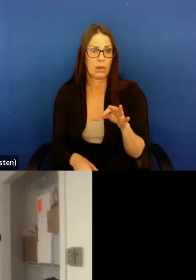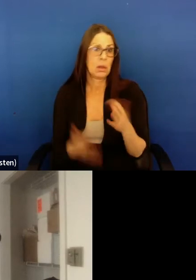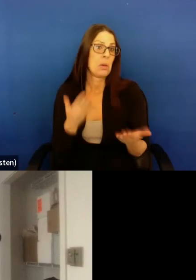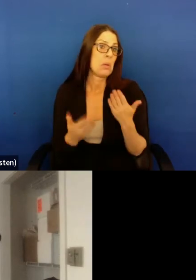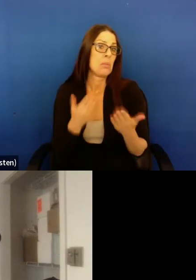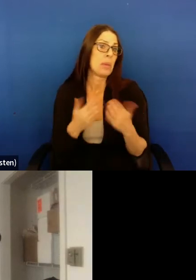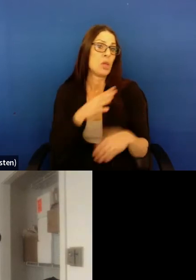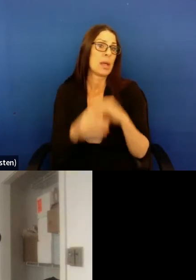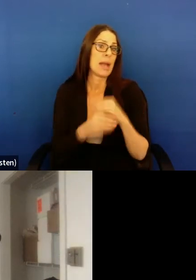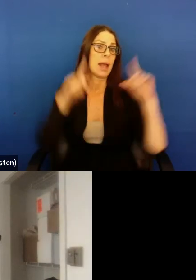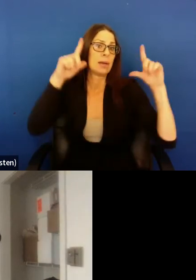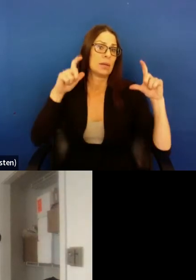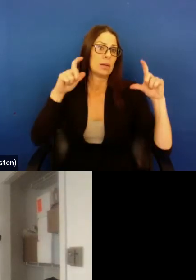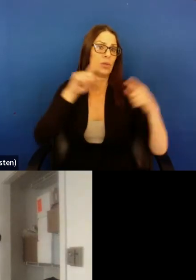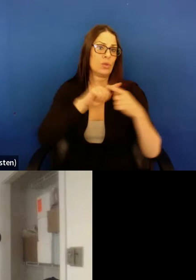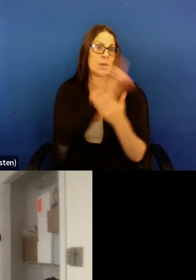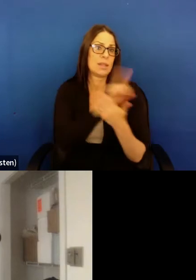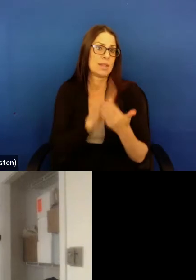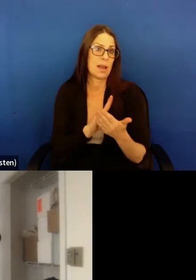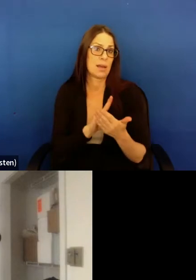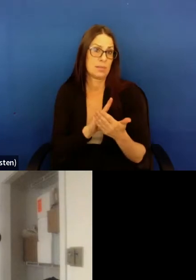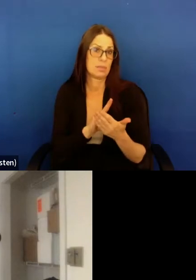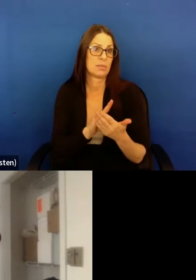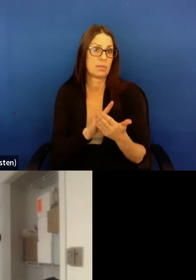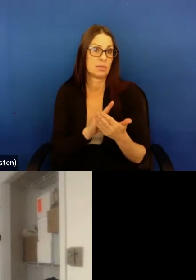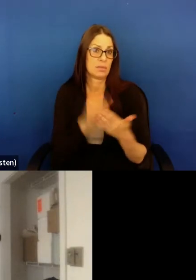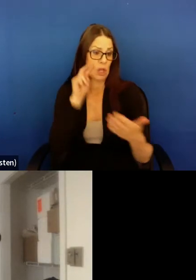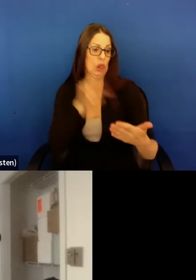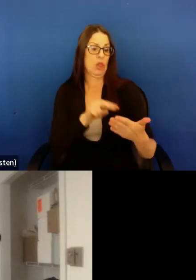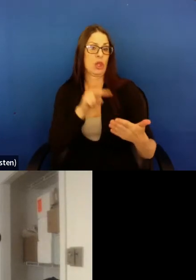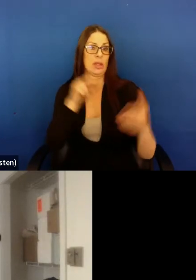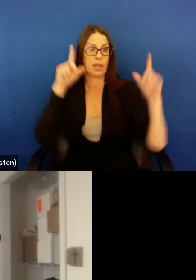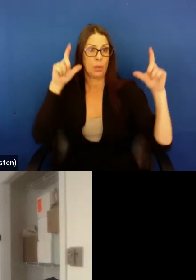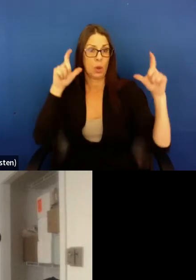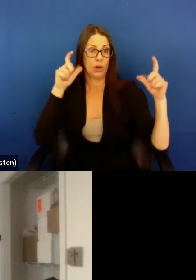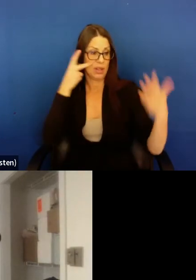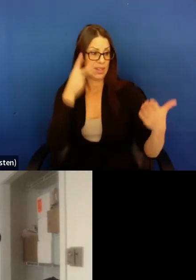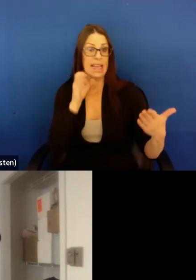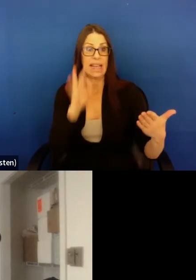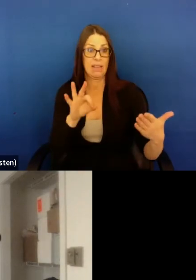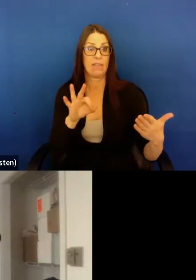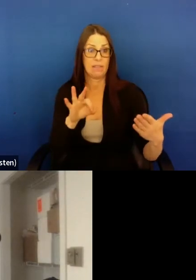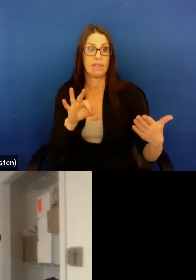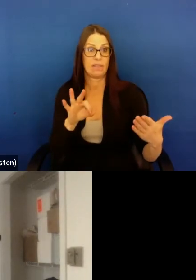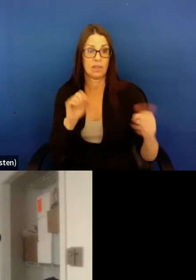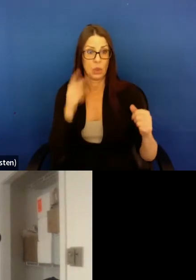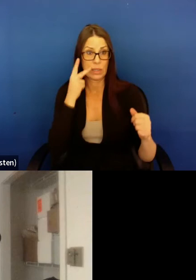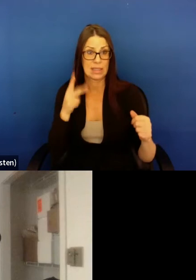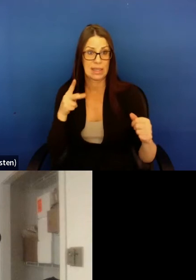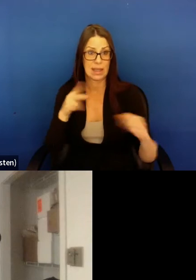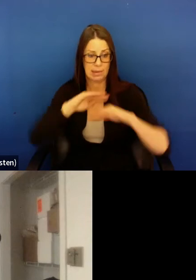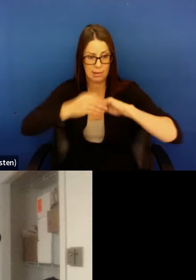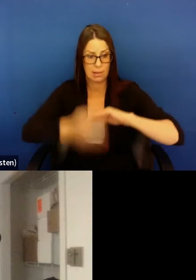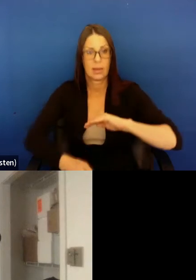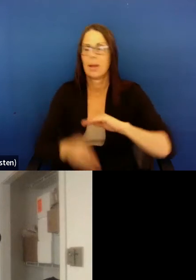design process to say, like, oh, are these visible? Yeah, it's really helpful. And you're right. I think the new